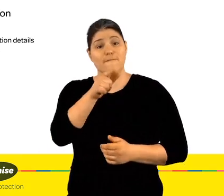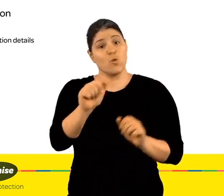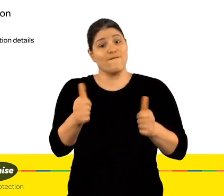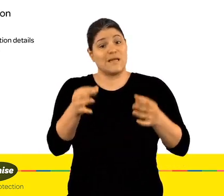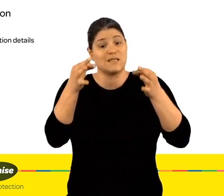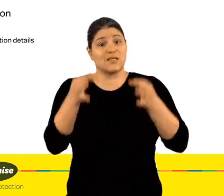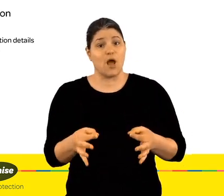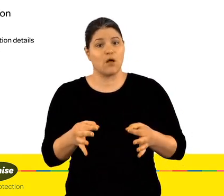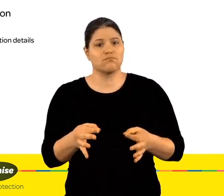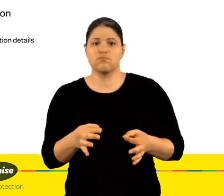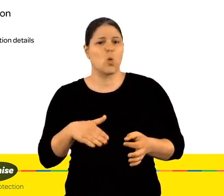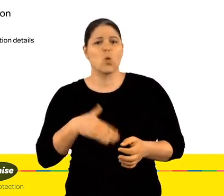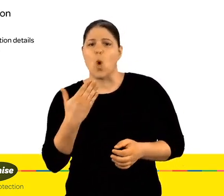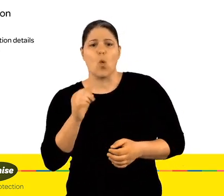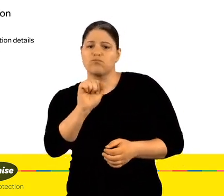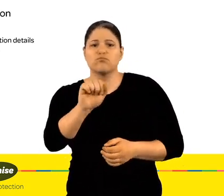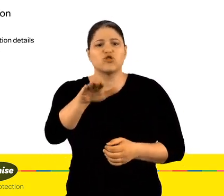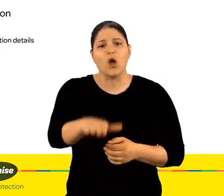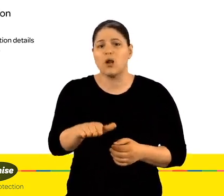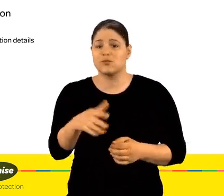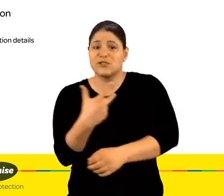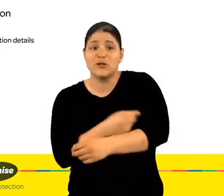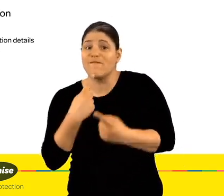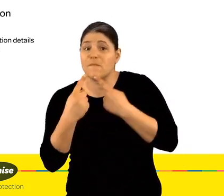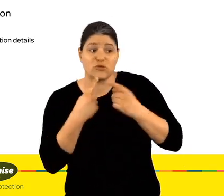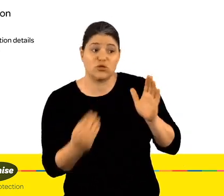And finally, your contact details.